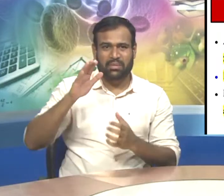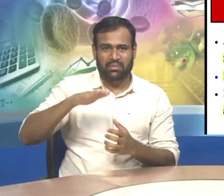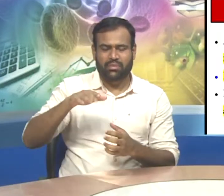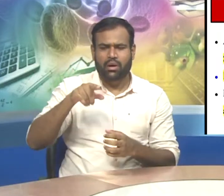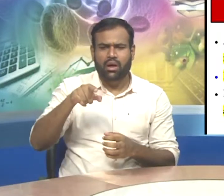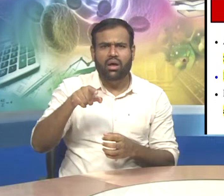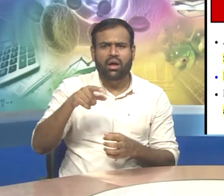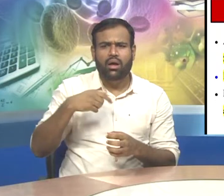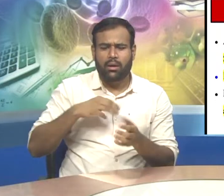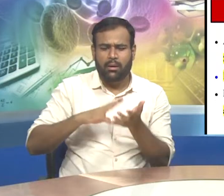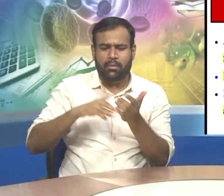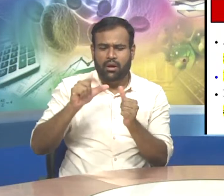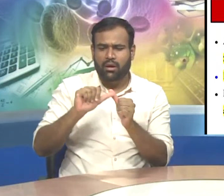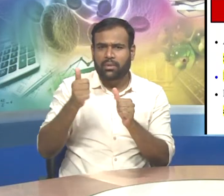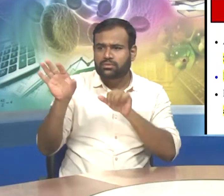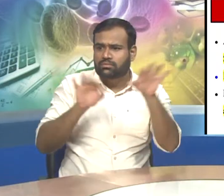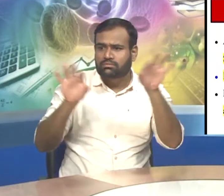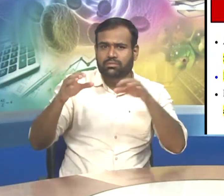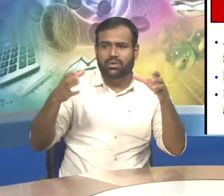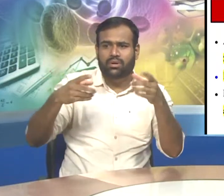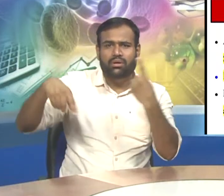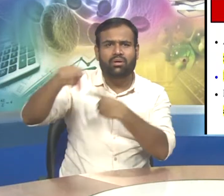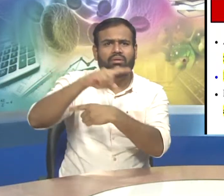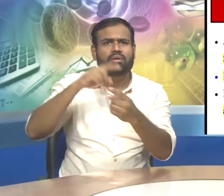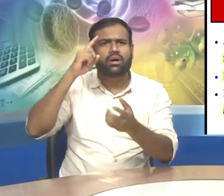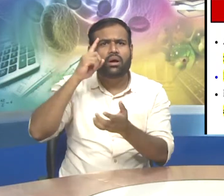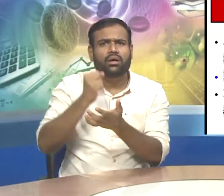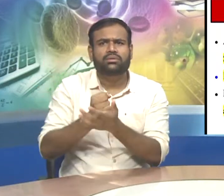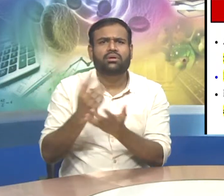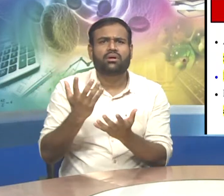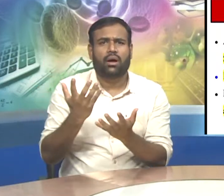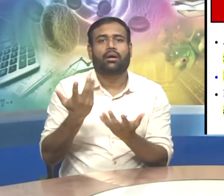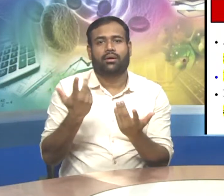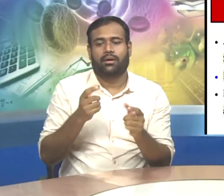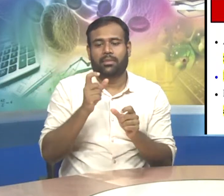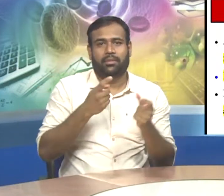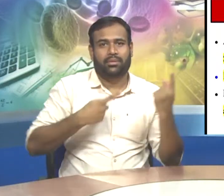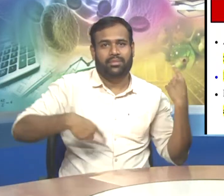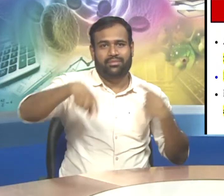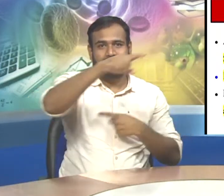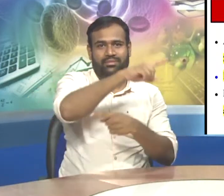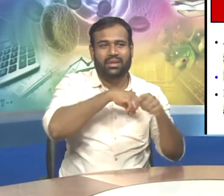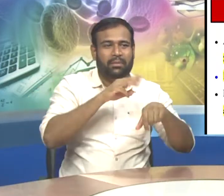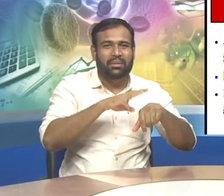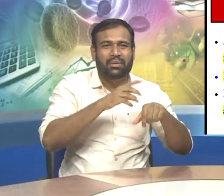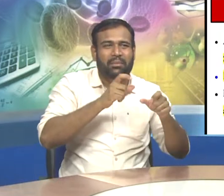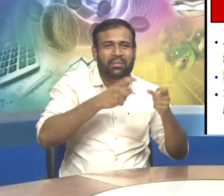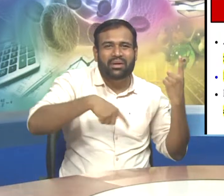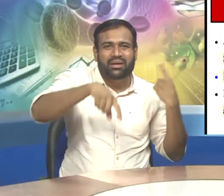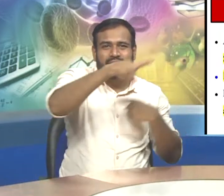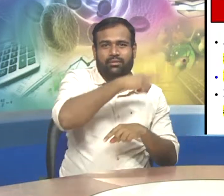And members are directly elected through universal adult franchise.